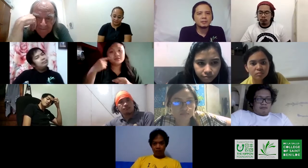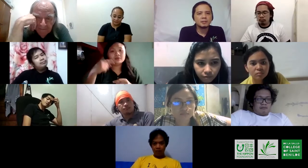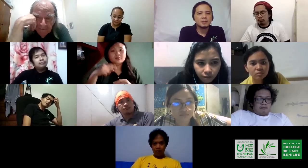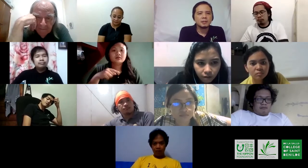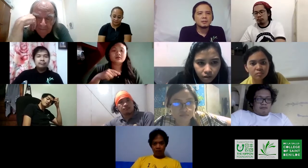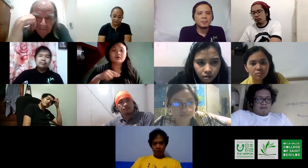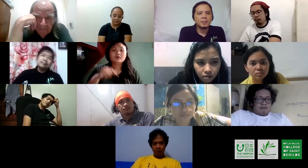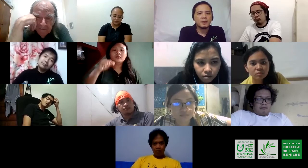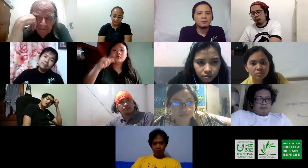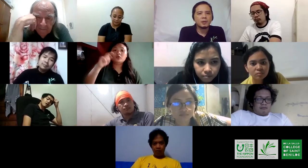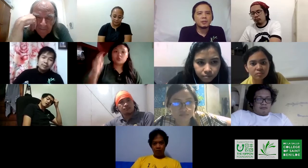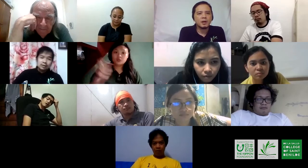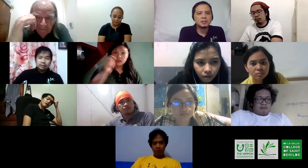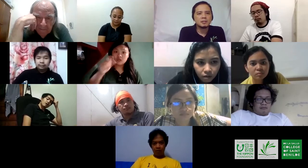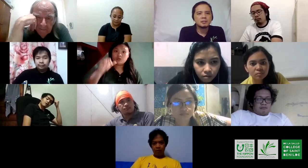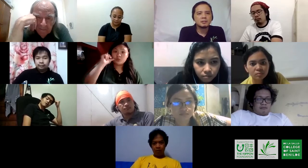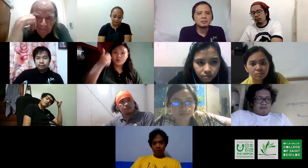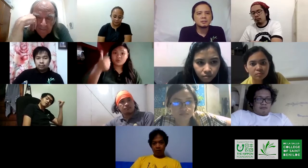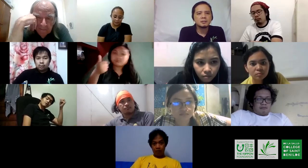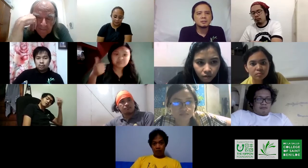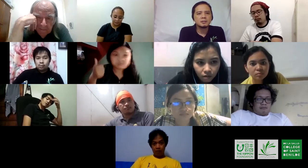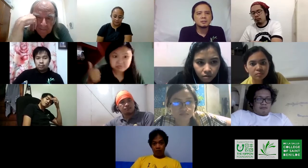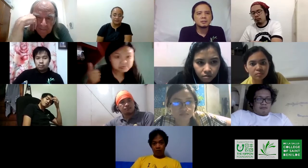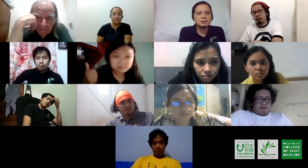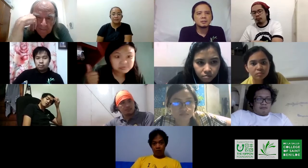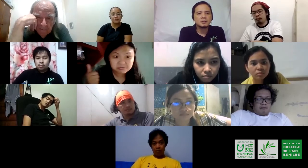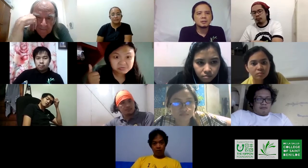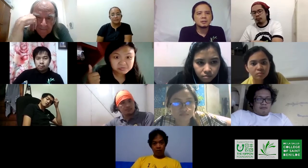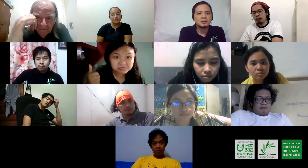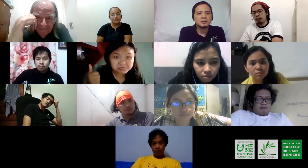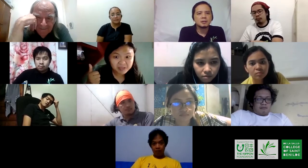right, we thought,